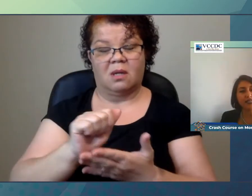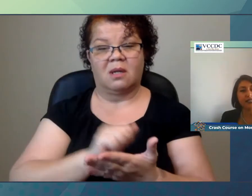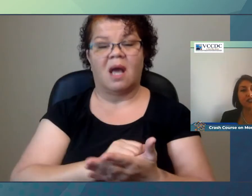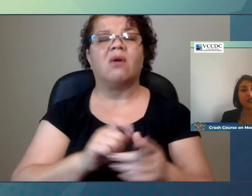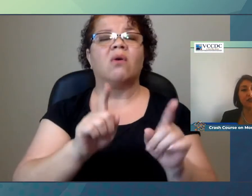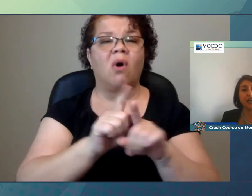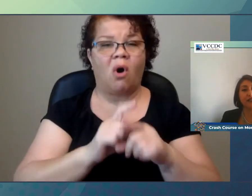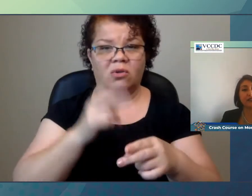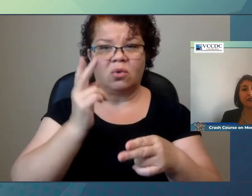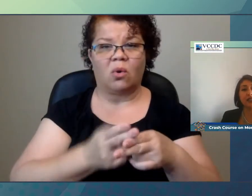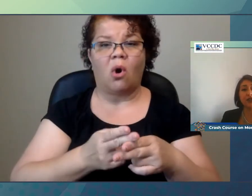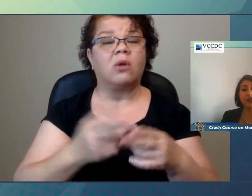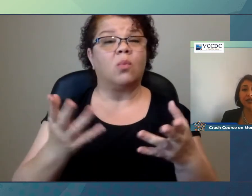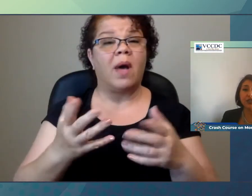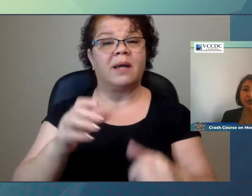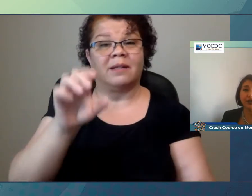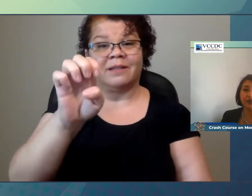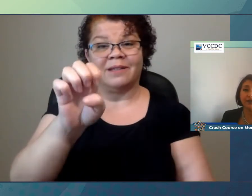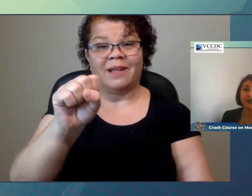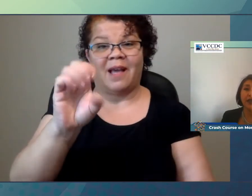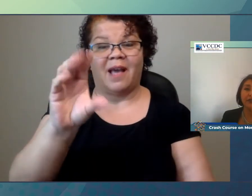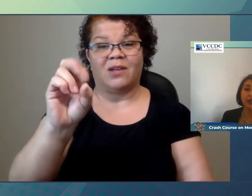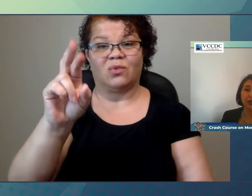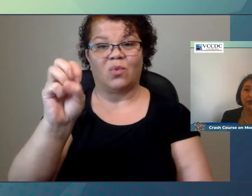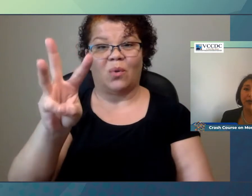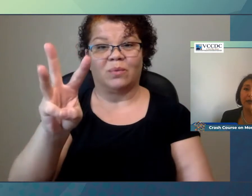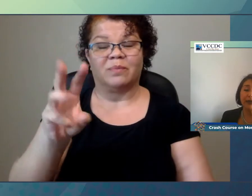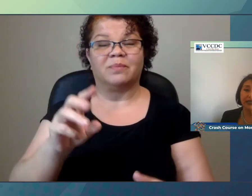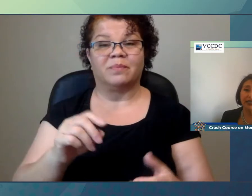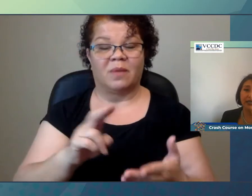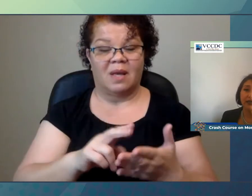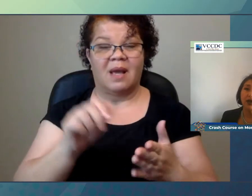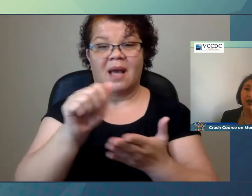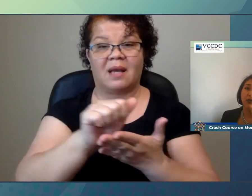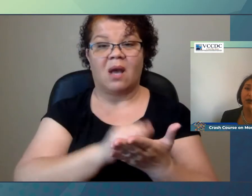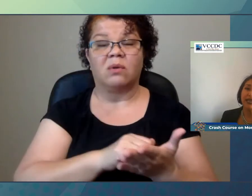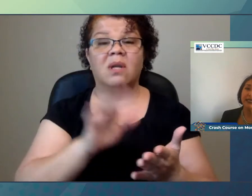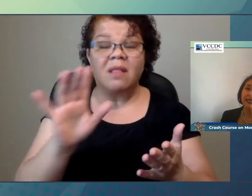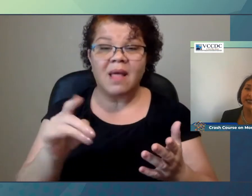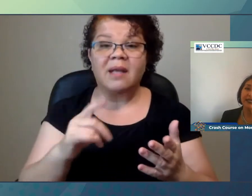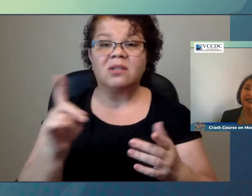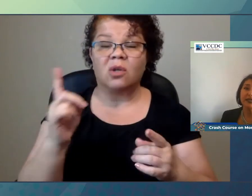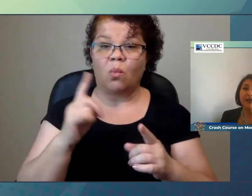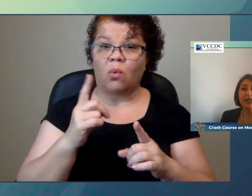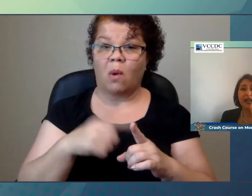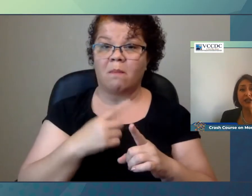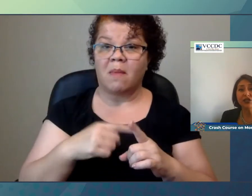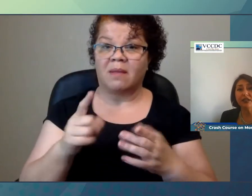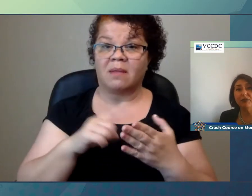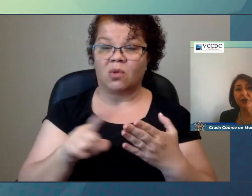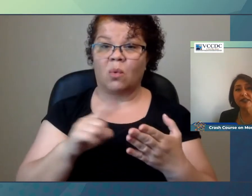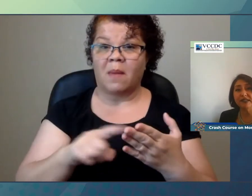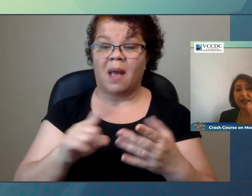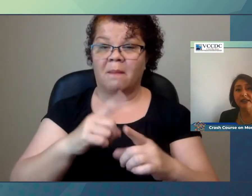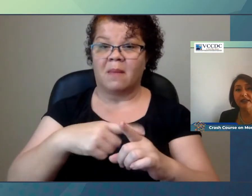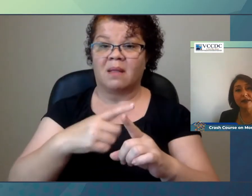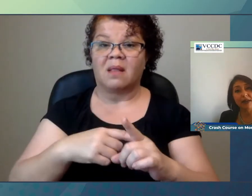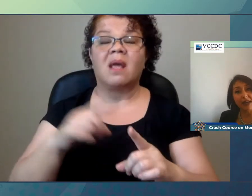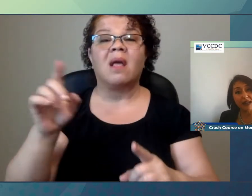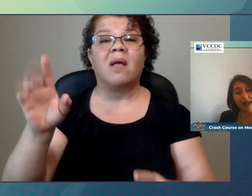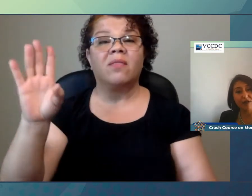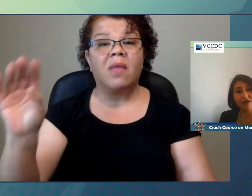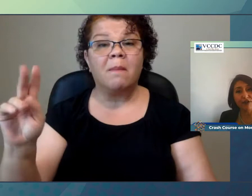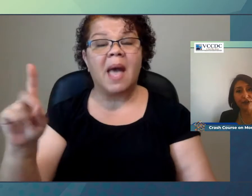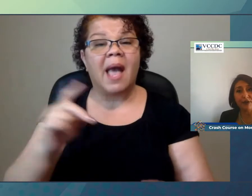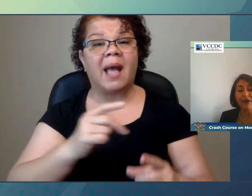is it's your taxes and your insurance that you pay monthly. What that does is the bank actually puts that in